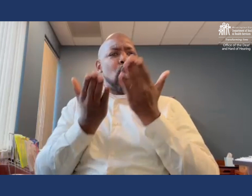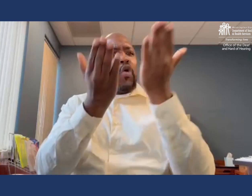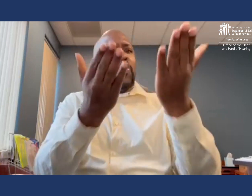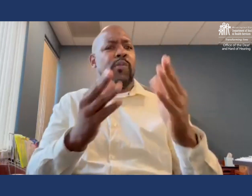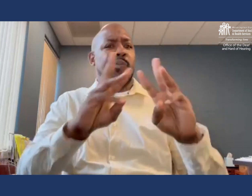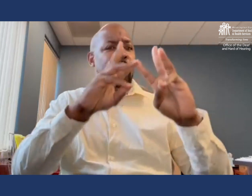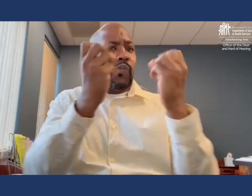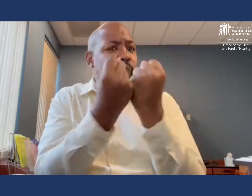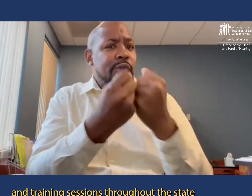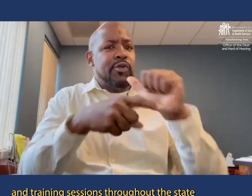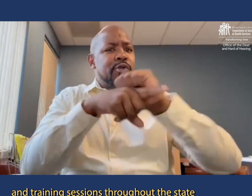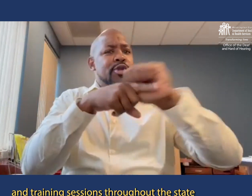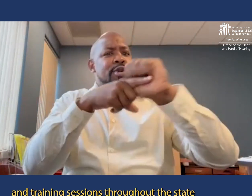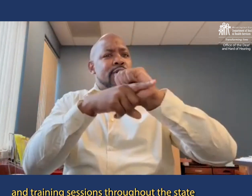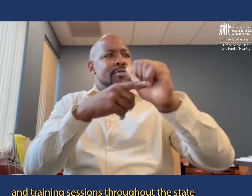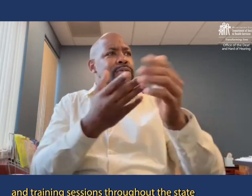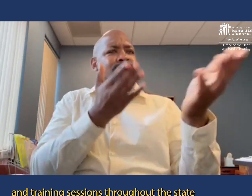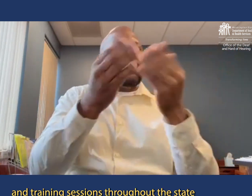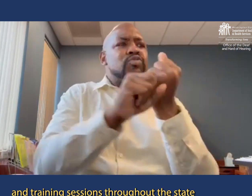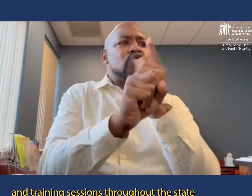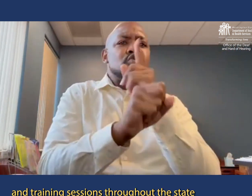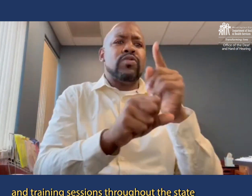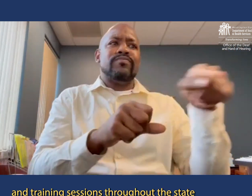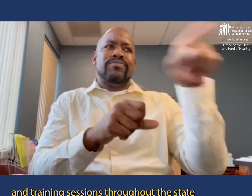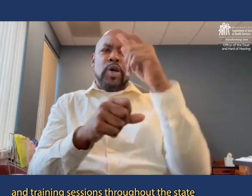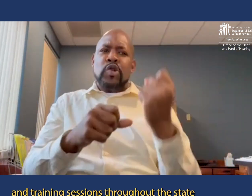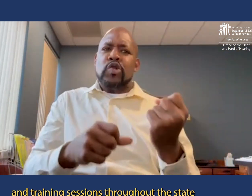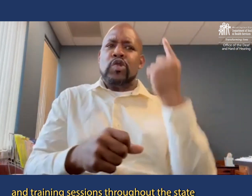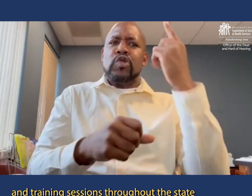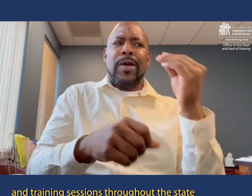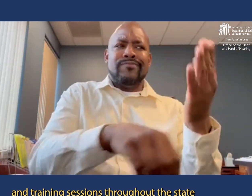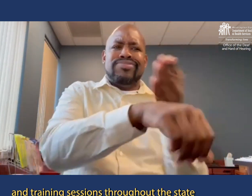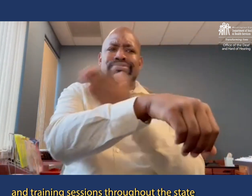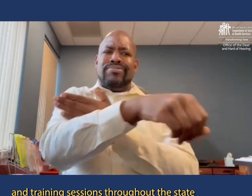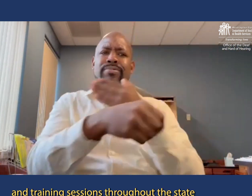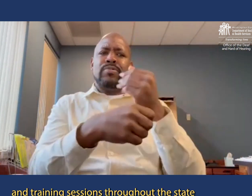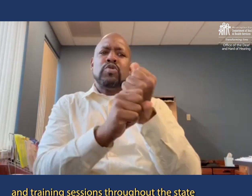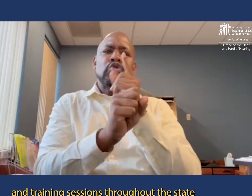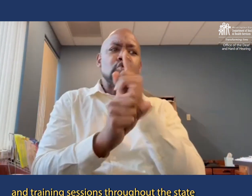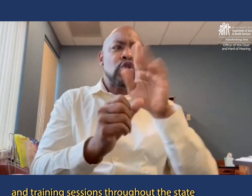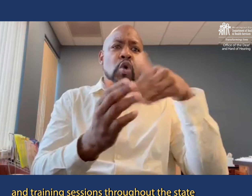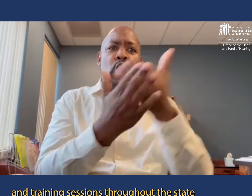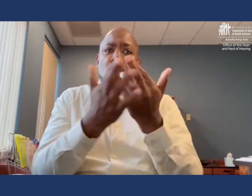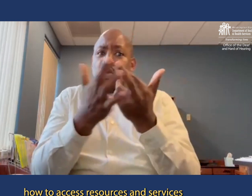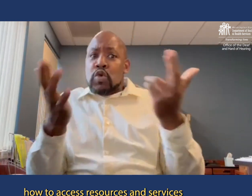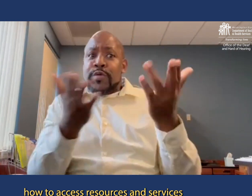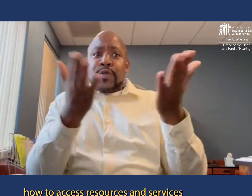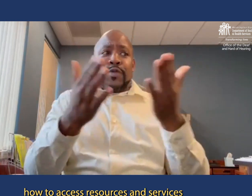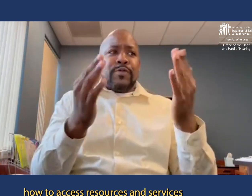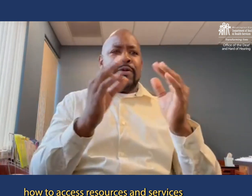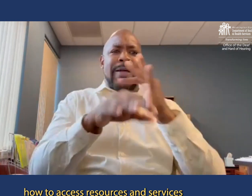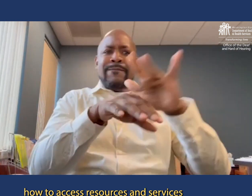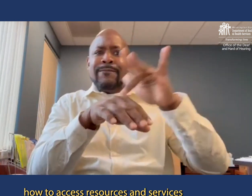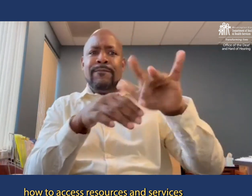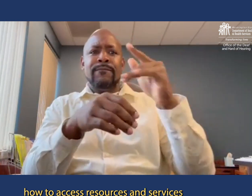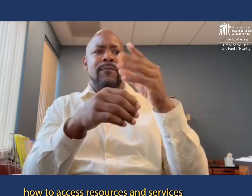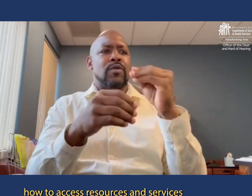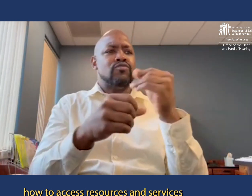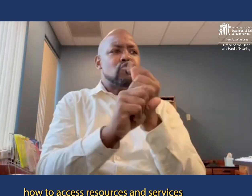Maggie hosts workshops and training sessions throughout the state and invites and educates people on processes to understand how to access resources and services to